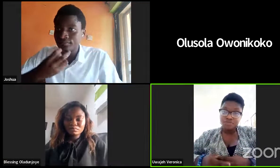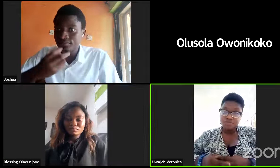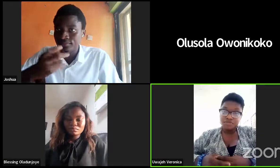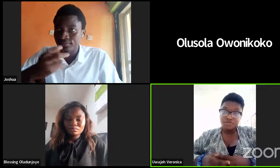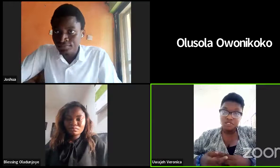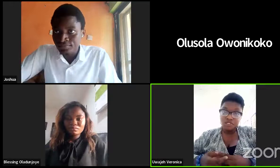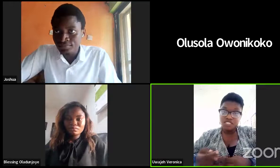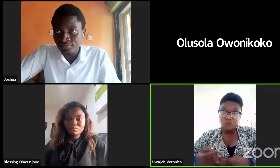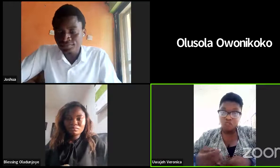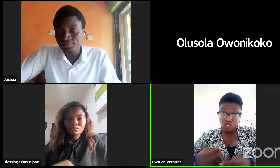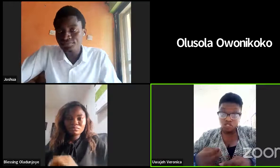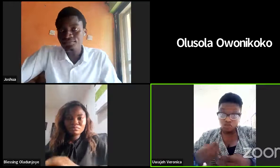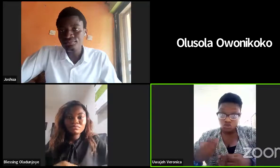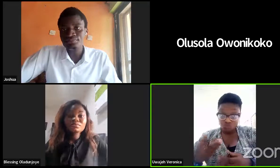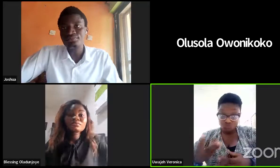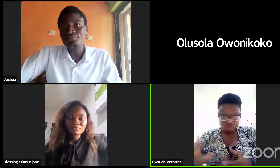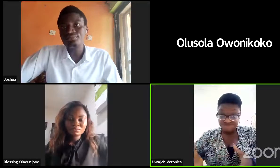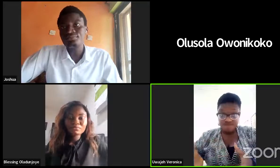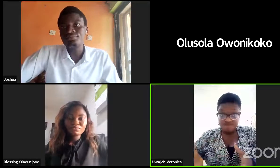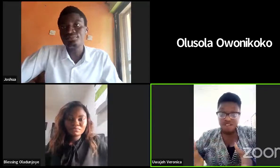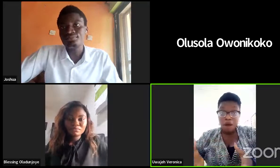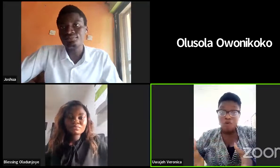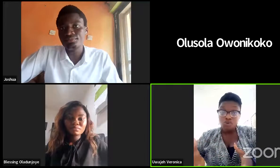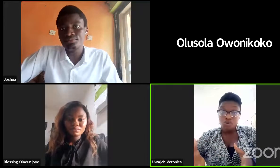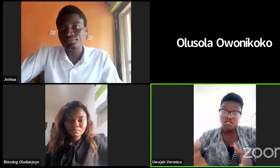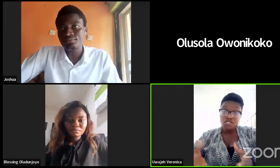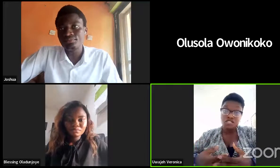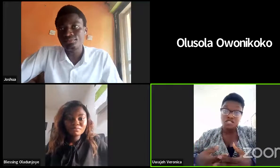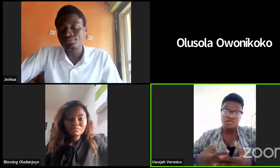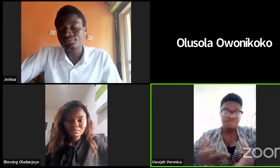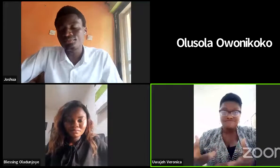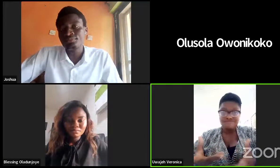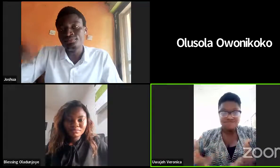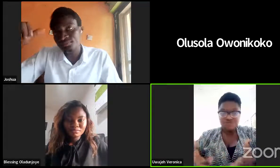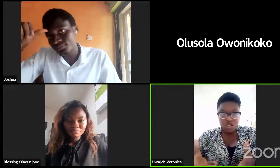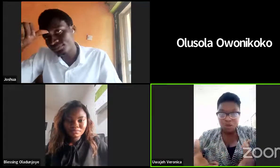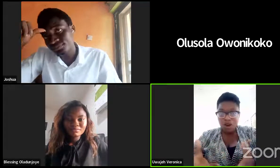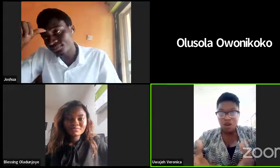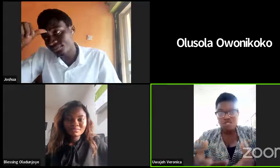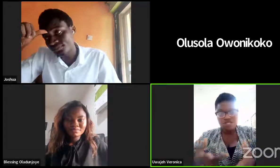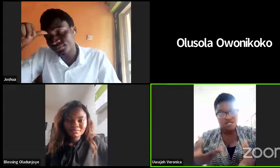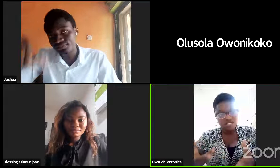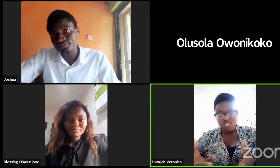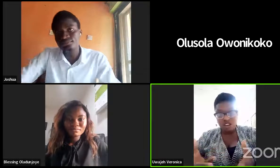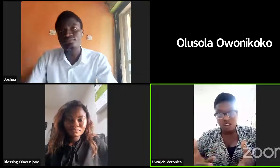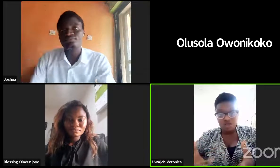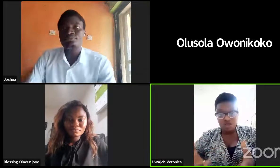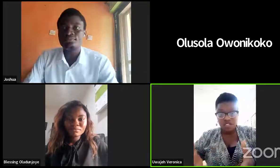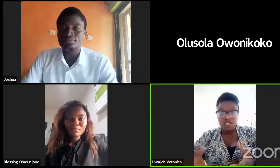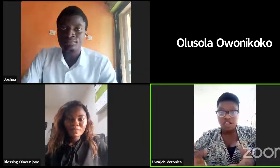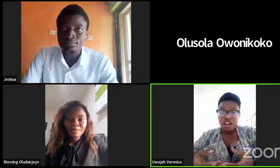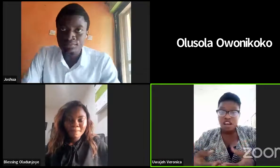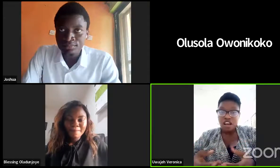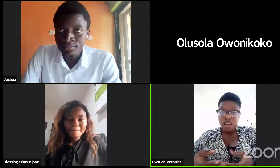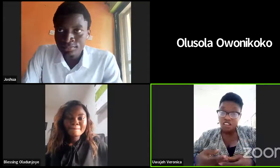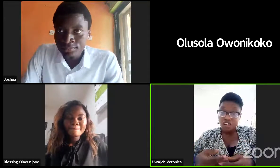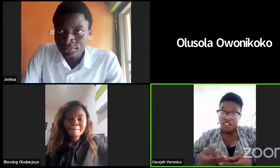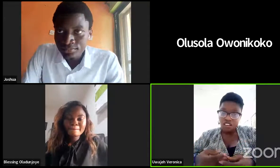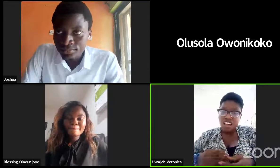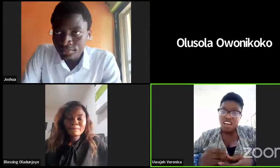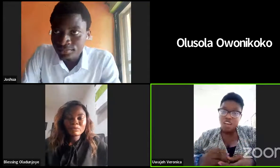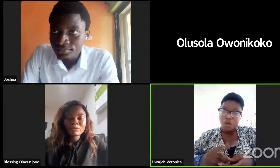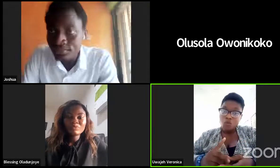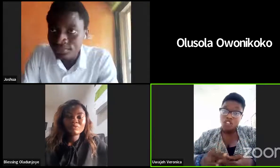For this opportunity to be among those that we talk about digital space and